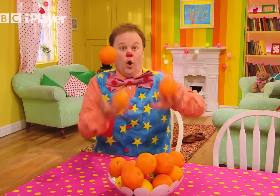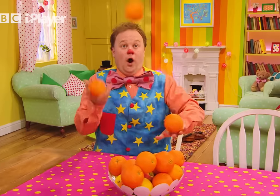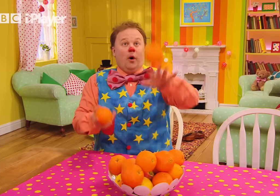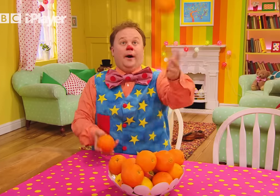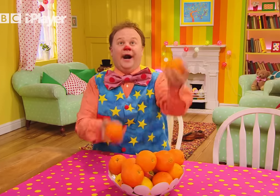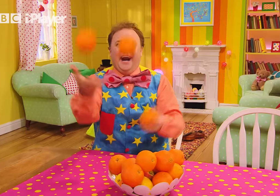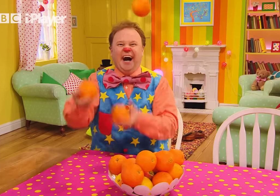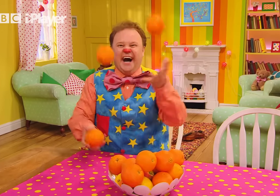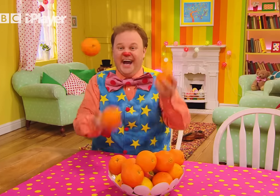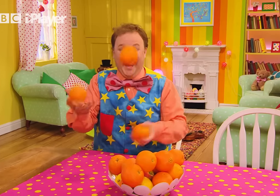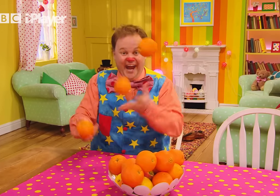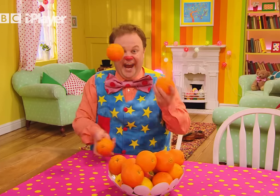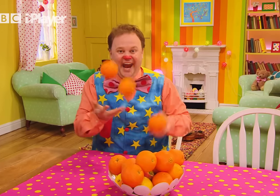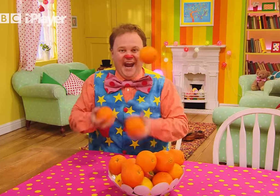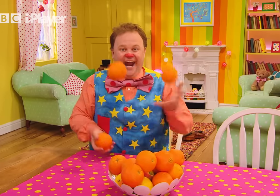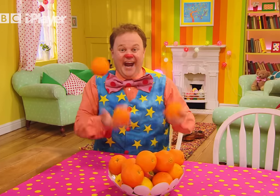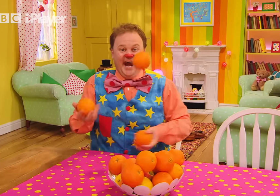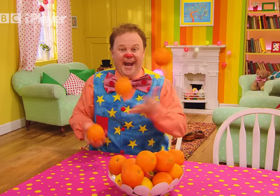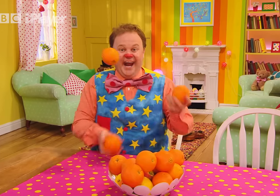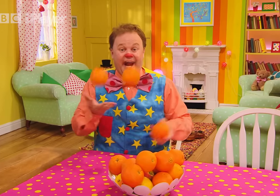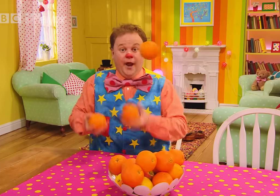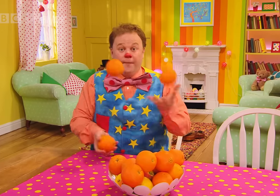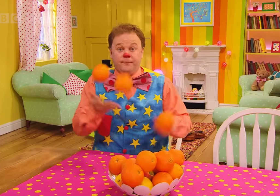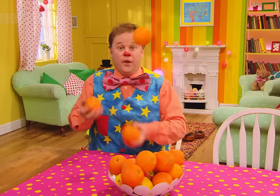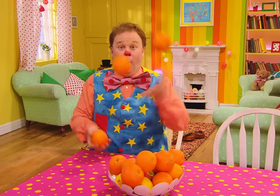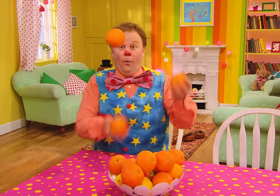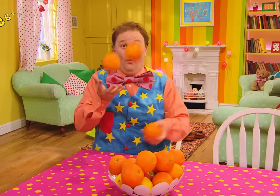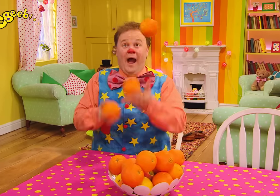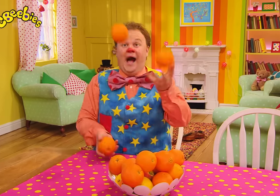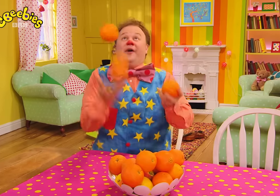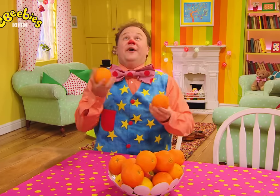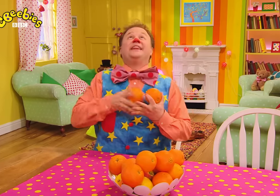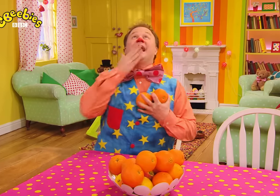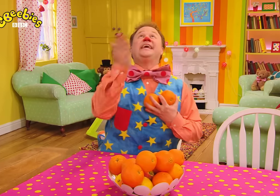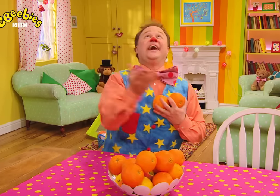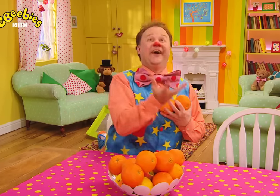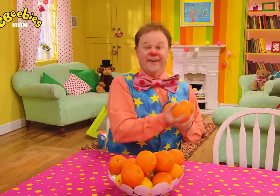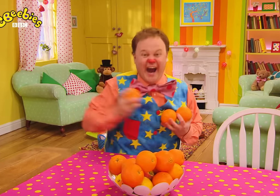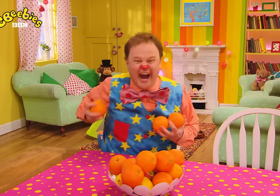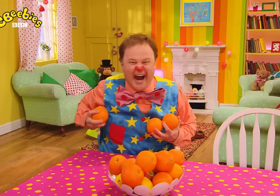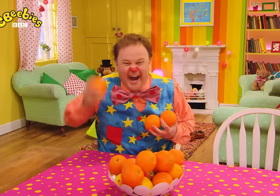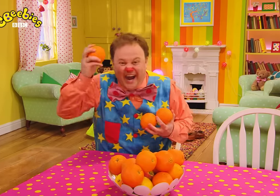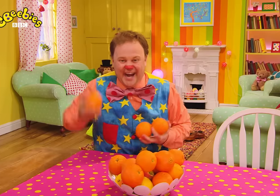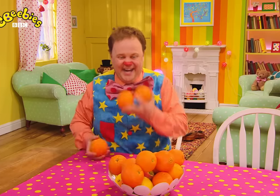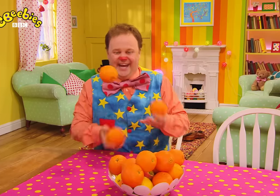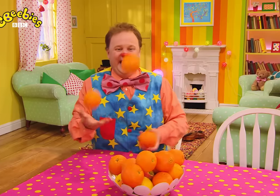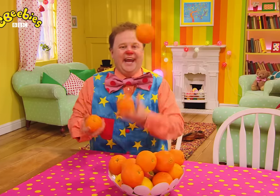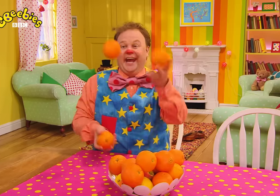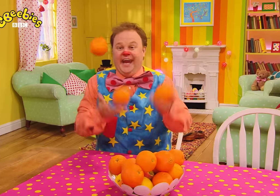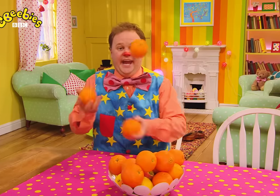Whoa! You're very good at juggling, Mr. Tumble. Well, thank you! Juggling could be your